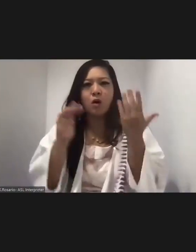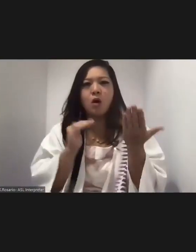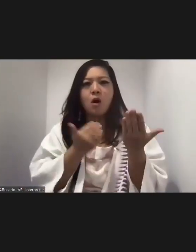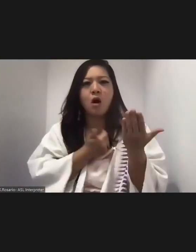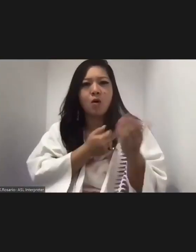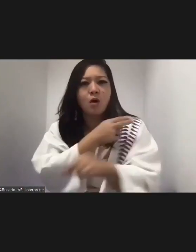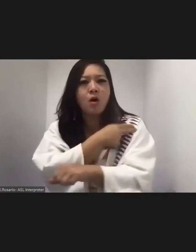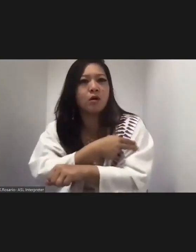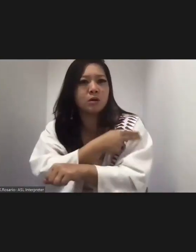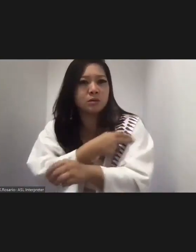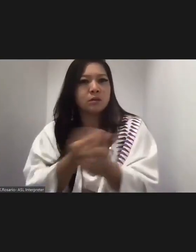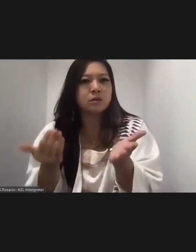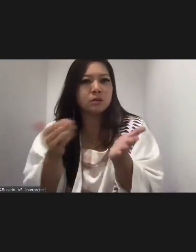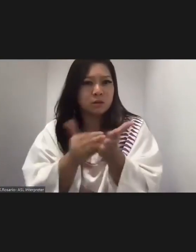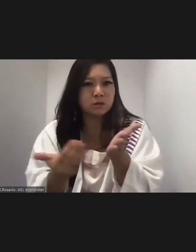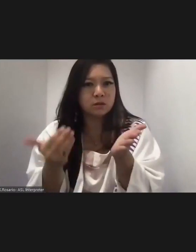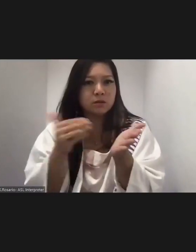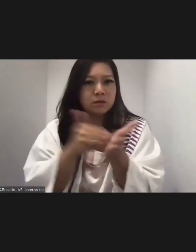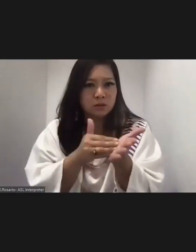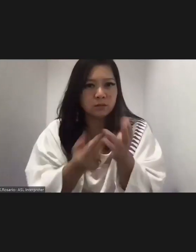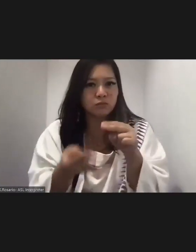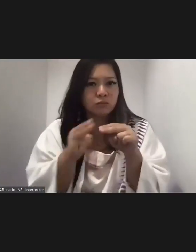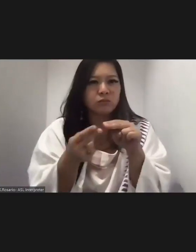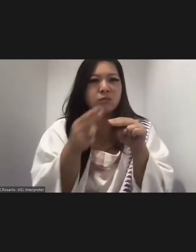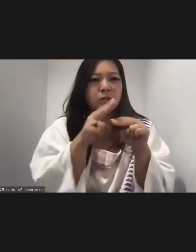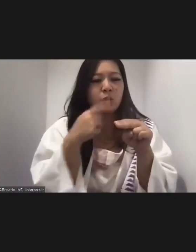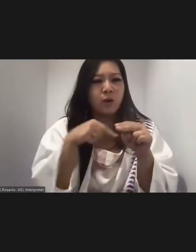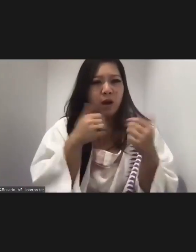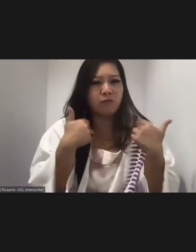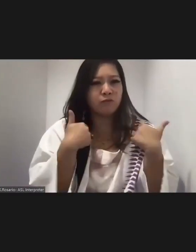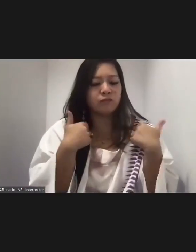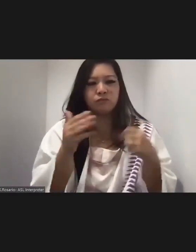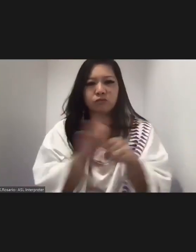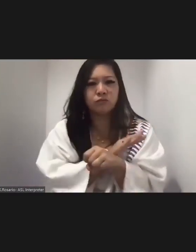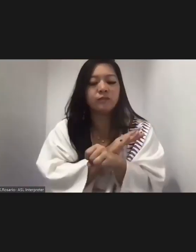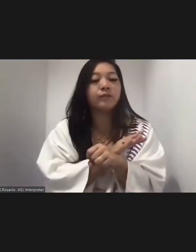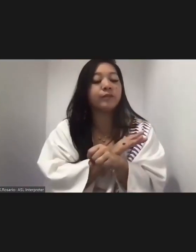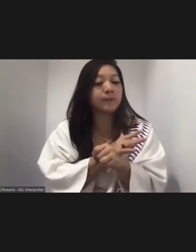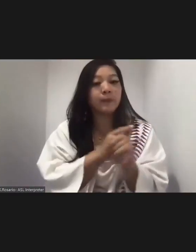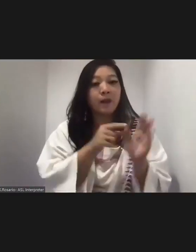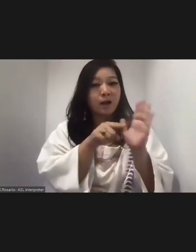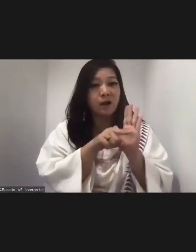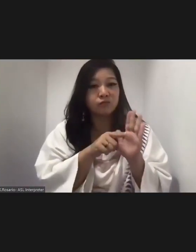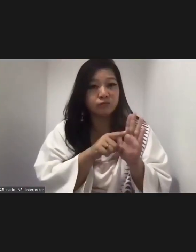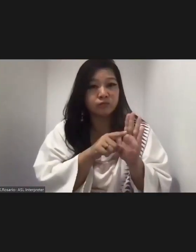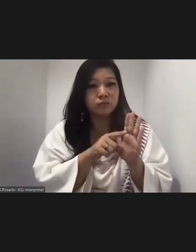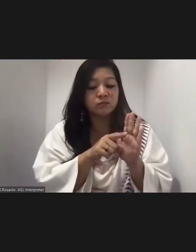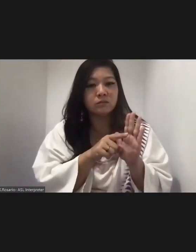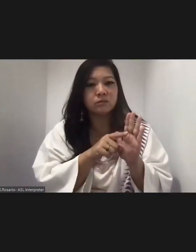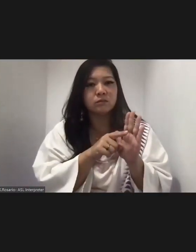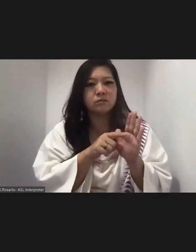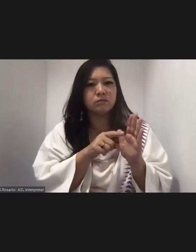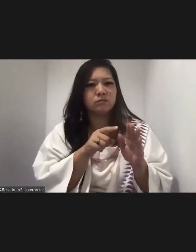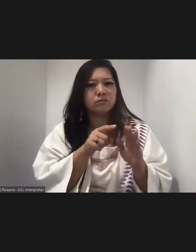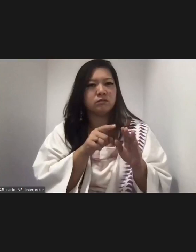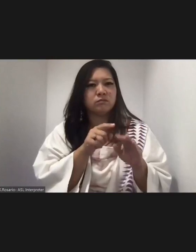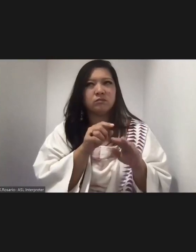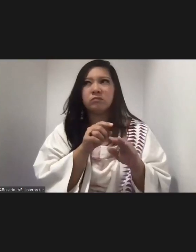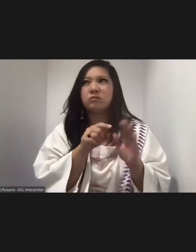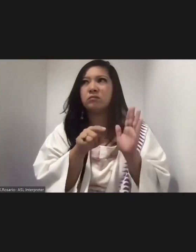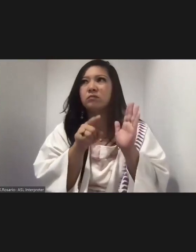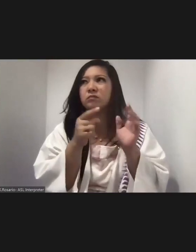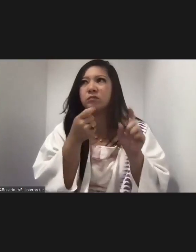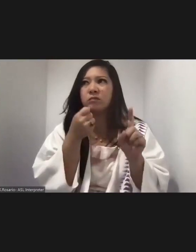hospital and will have a very negative impact on our ability to take care of